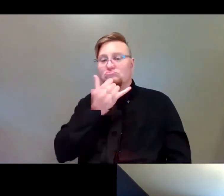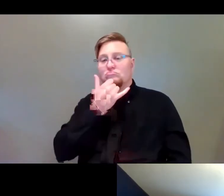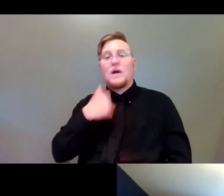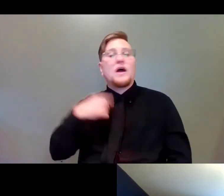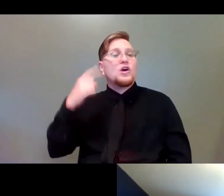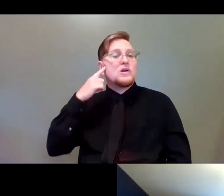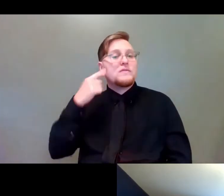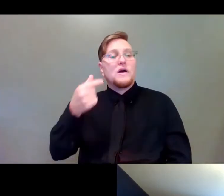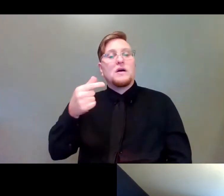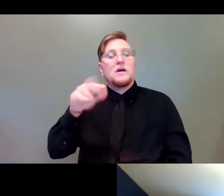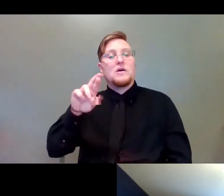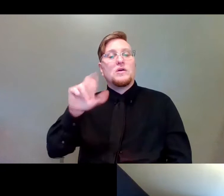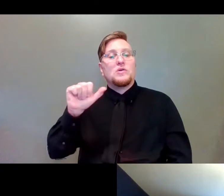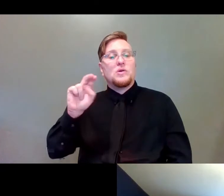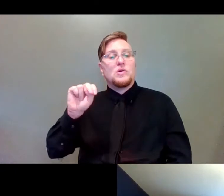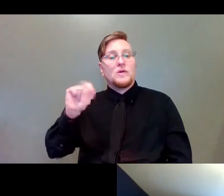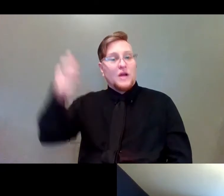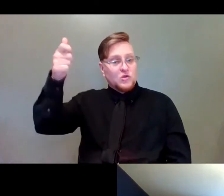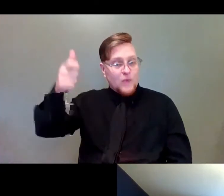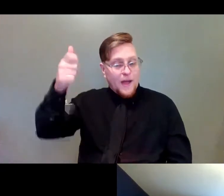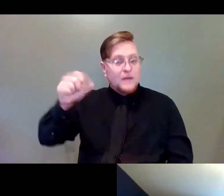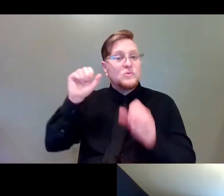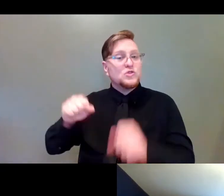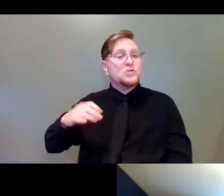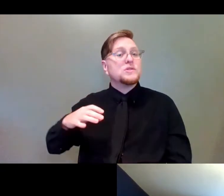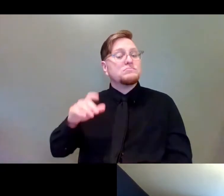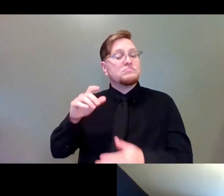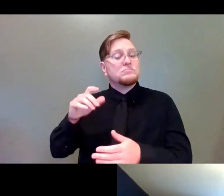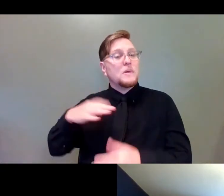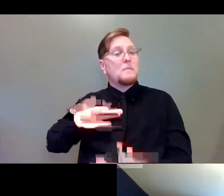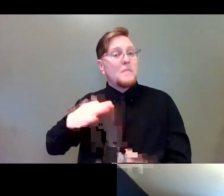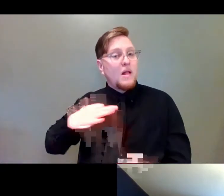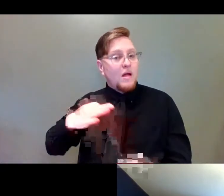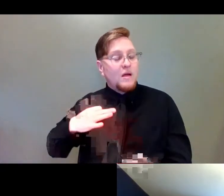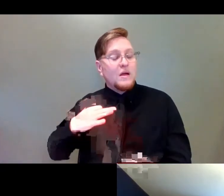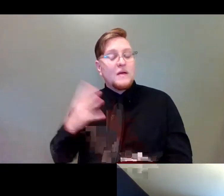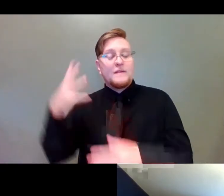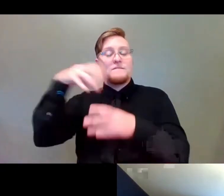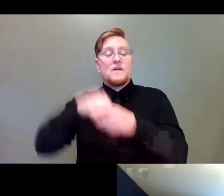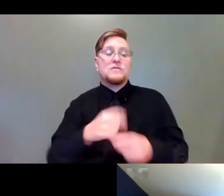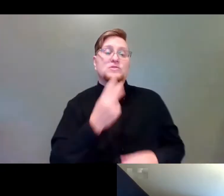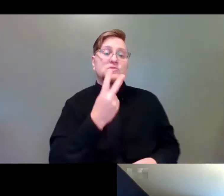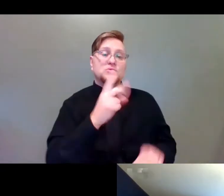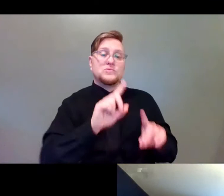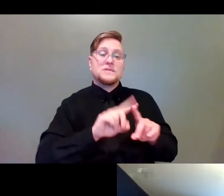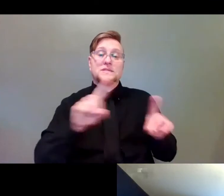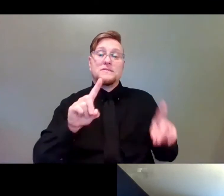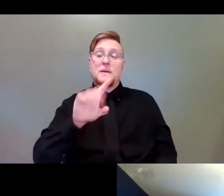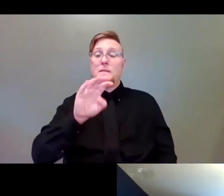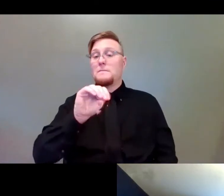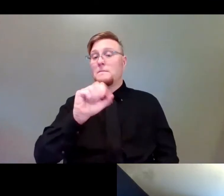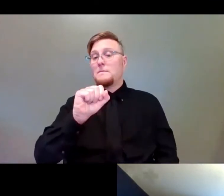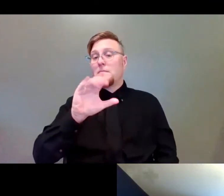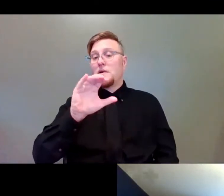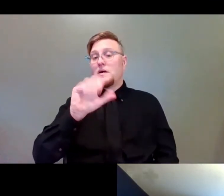to do something that would involve 2 other MacArthur Fellows, but from different disciplines, not from